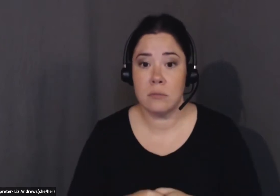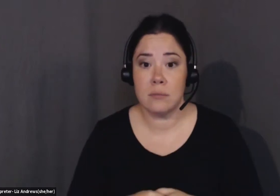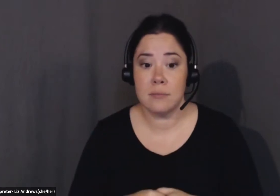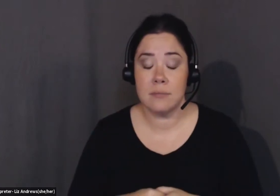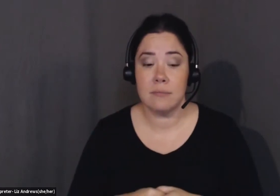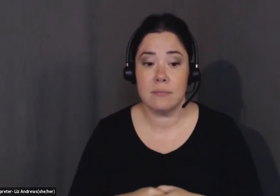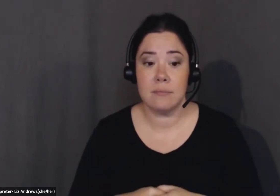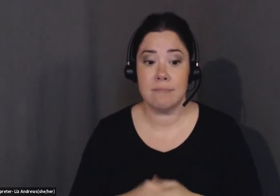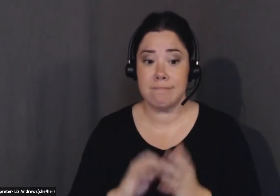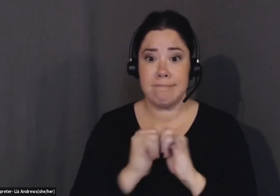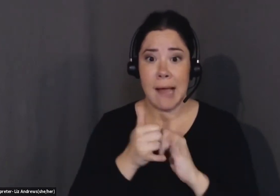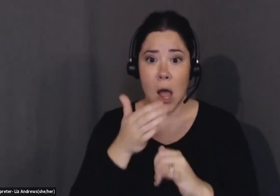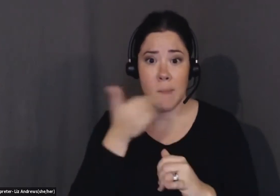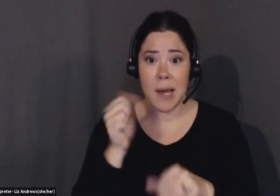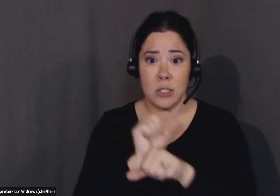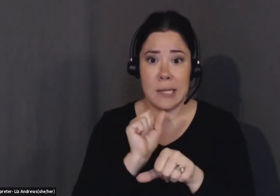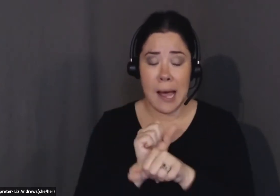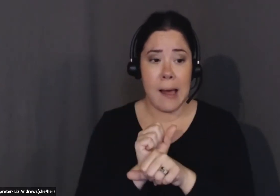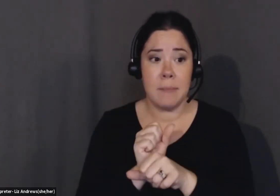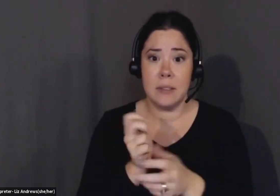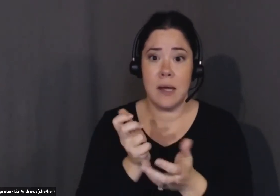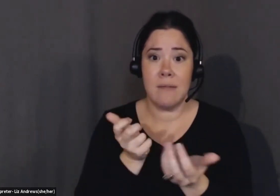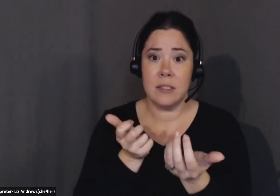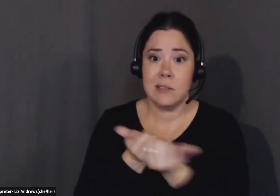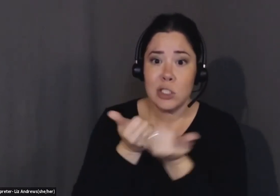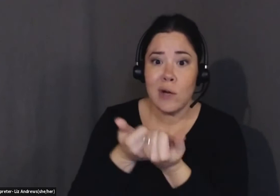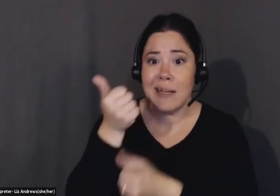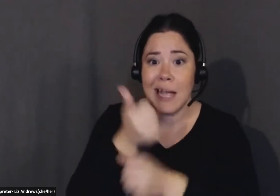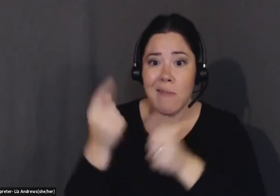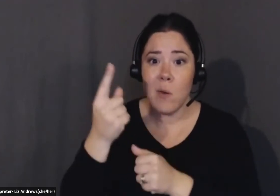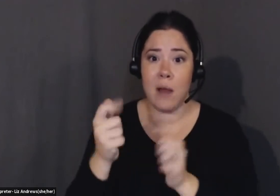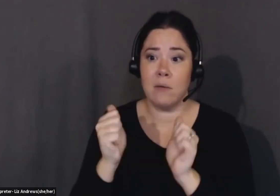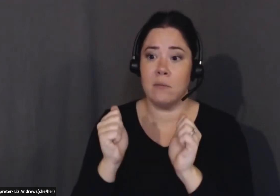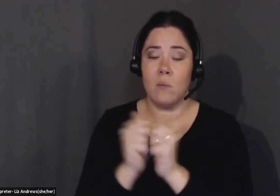how we can do a better job of serving everyone with more equity?